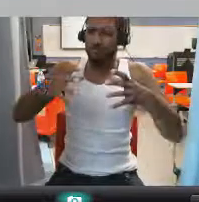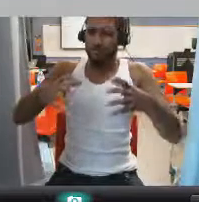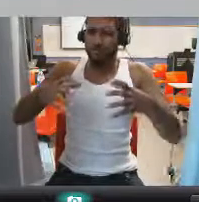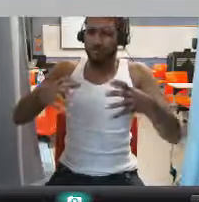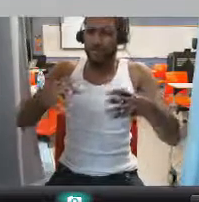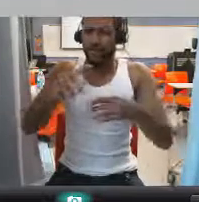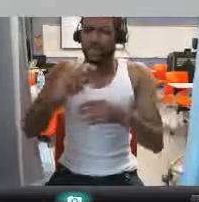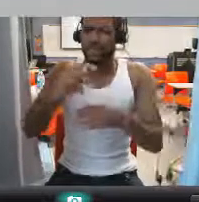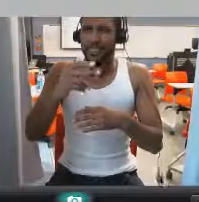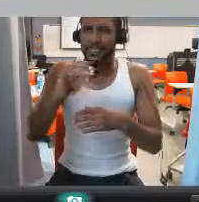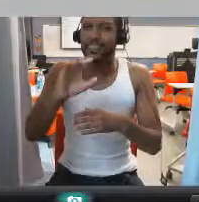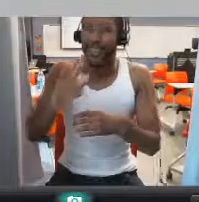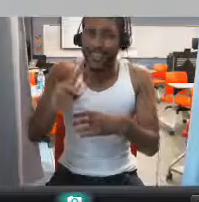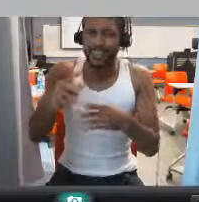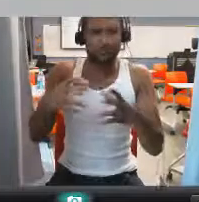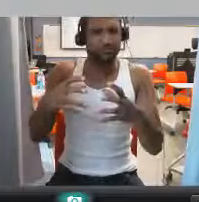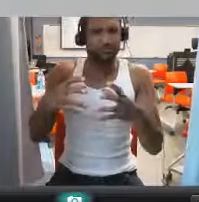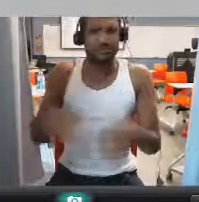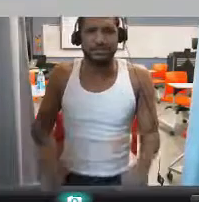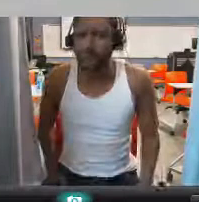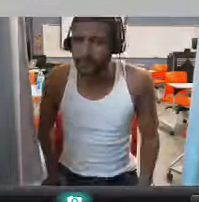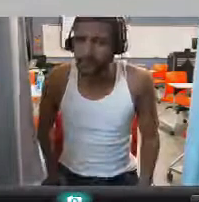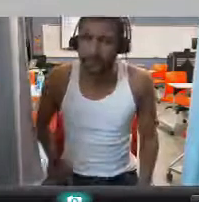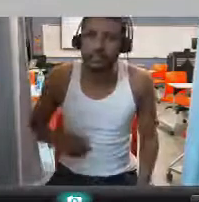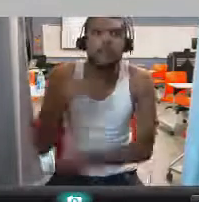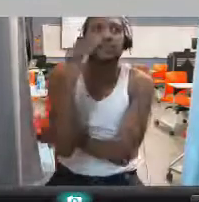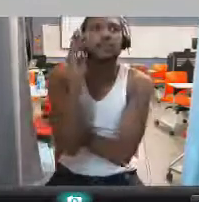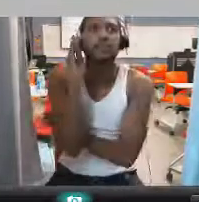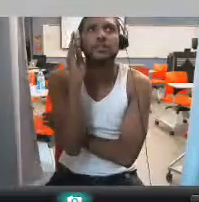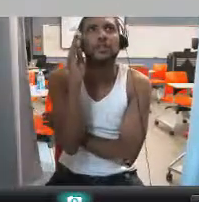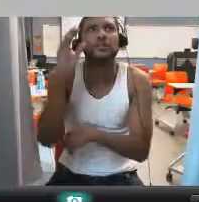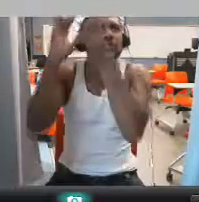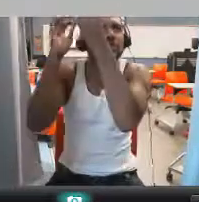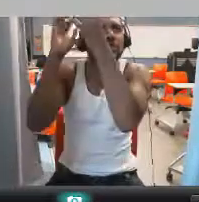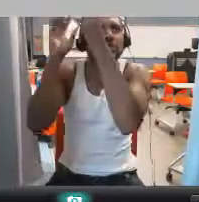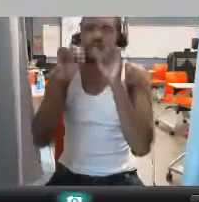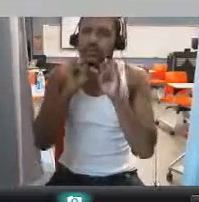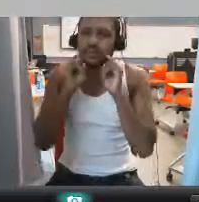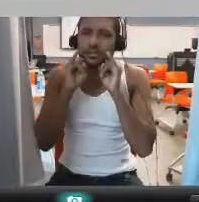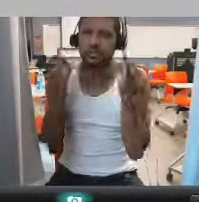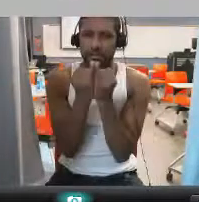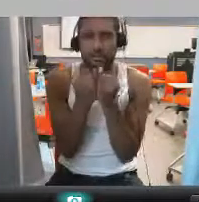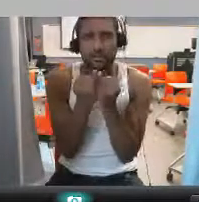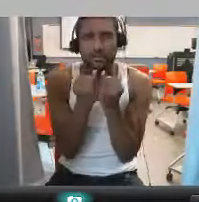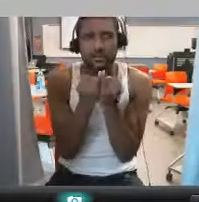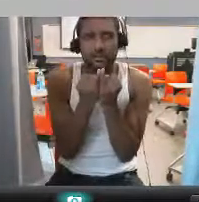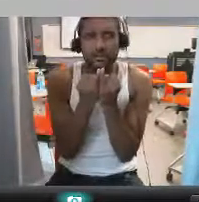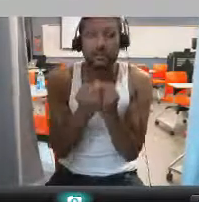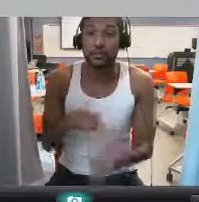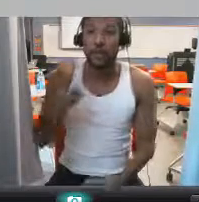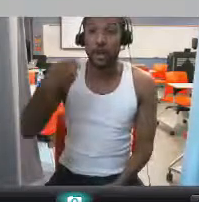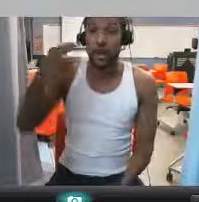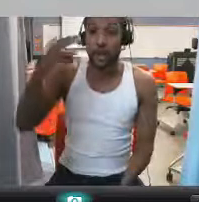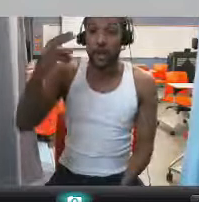it felt like I was sitting there and like I'm running commentary as I'm sitting on the toilet, because I'd never felt anything like it. And when you're high, you're